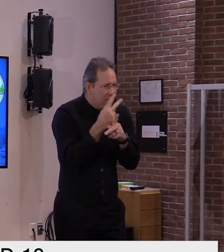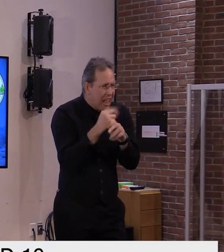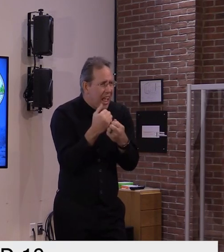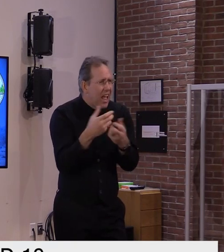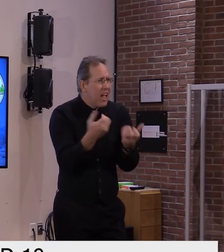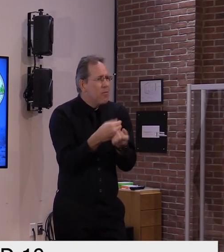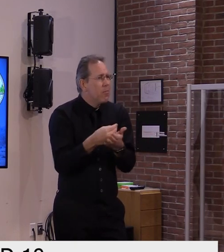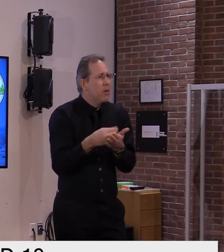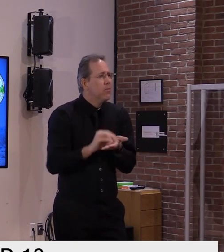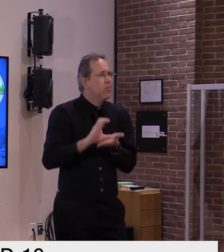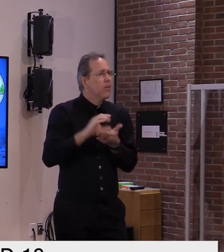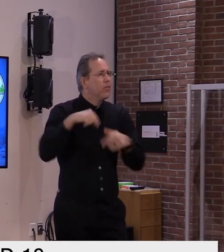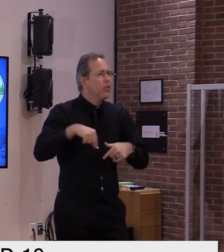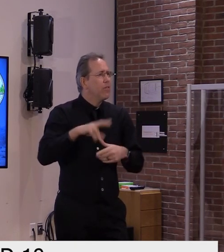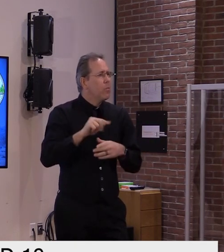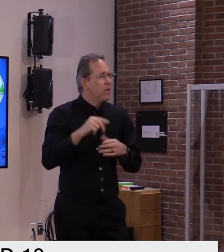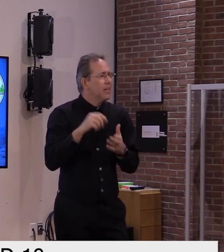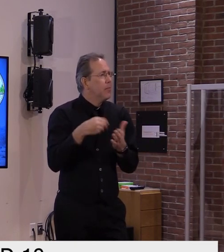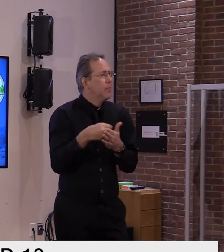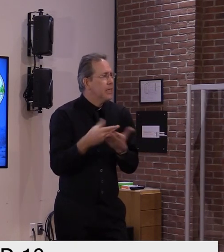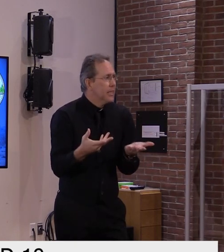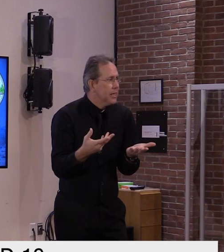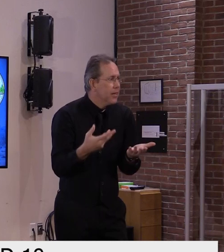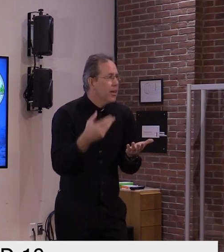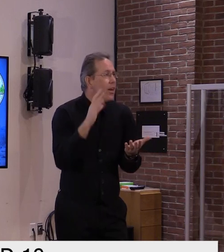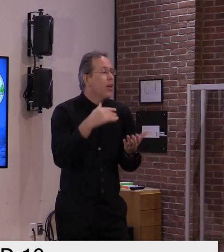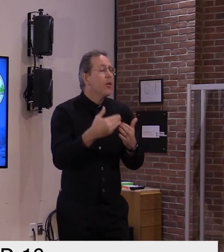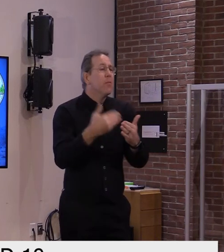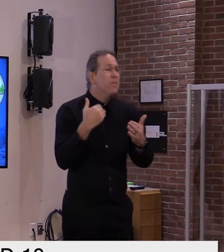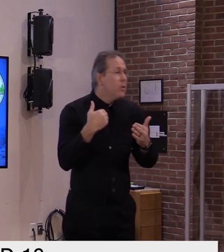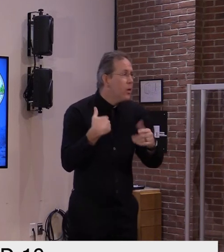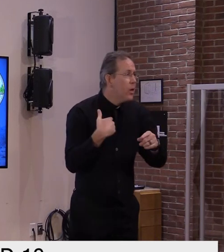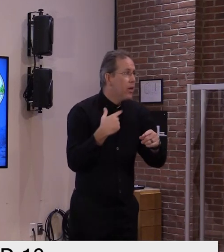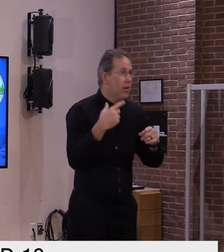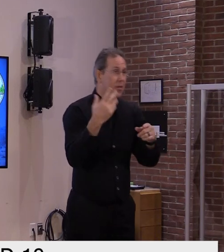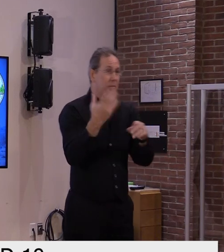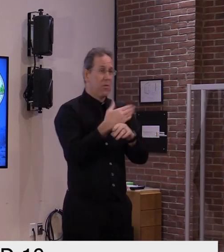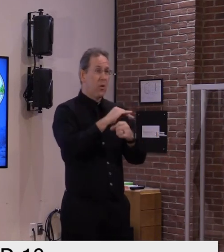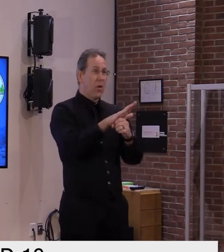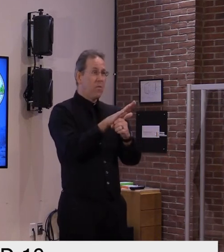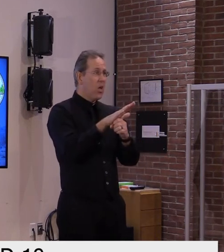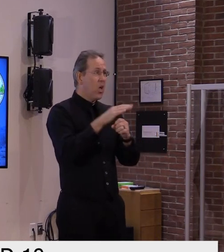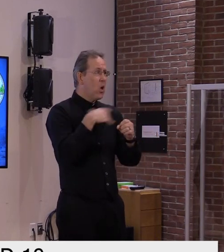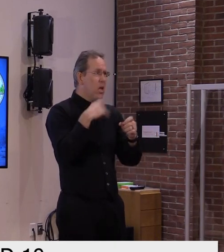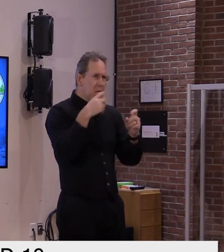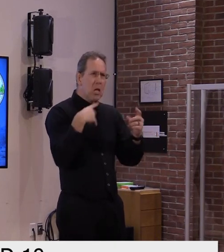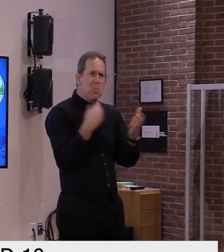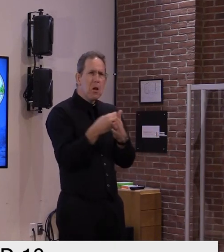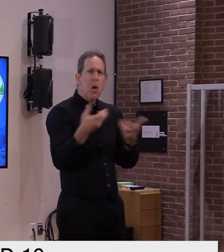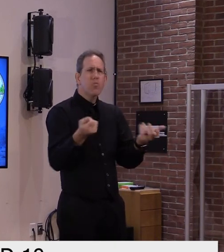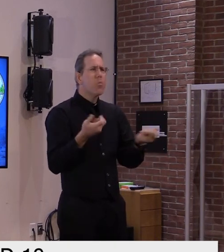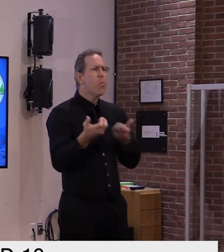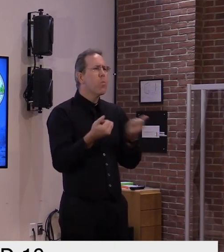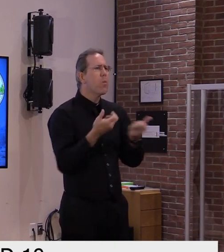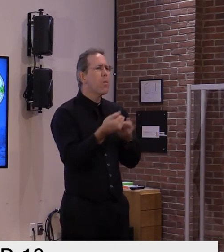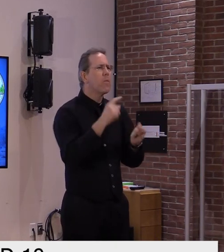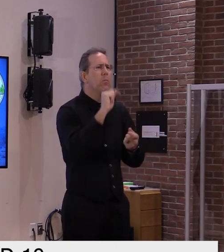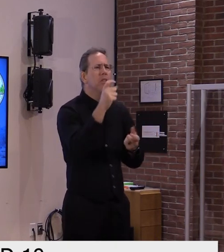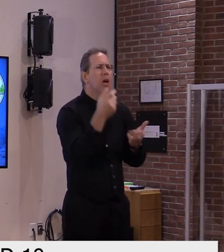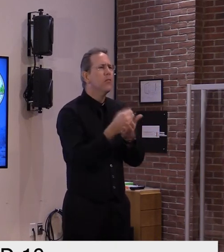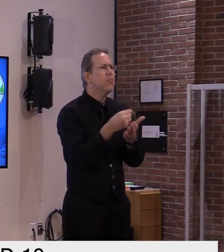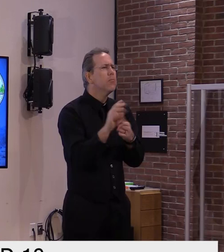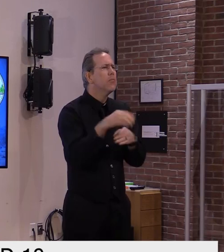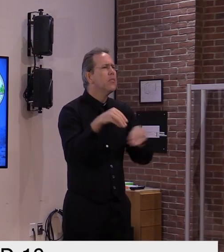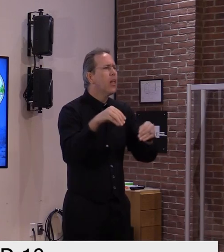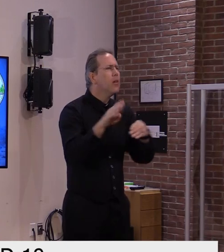path before pre-pandemic. We were in a fairly good position. In fact, probably the best position